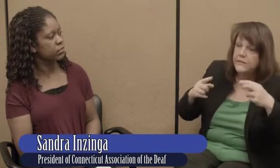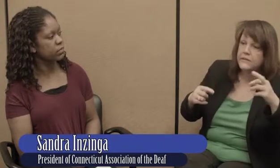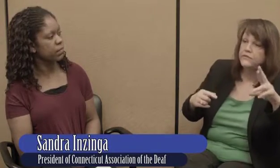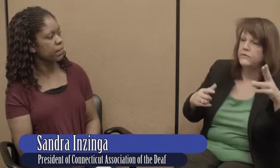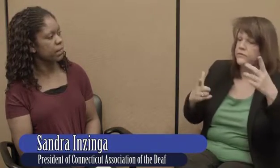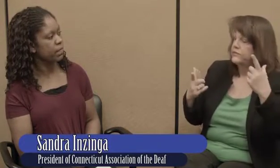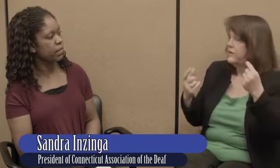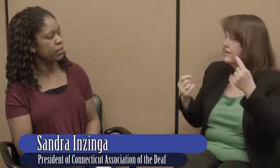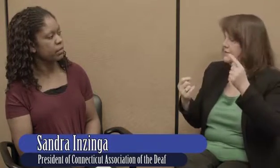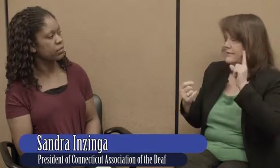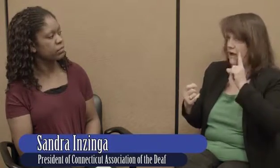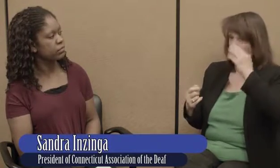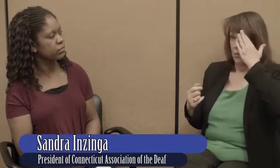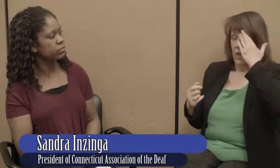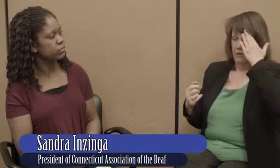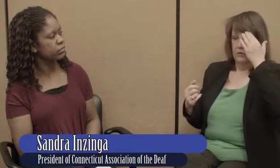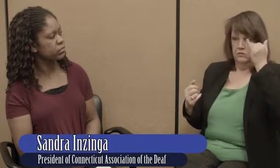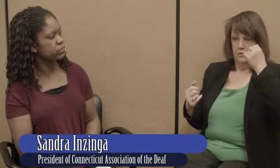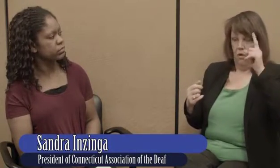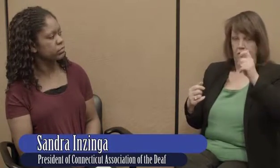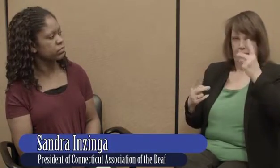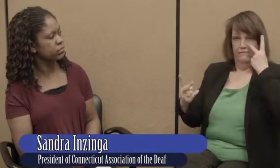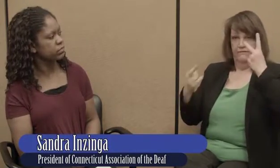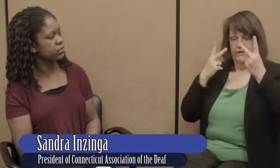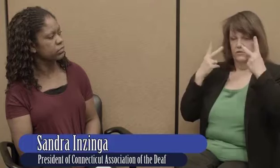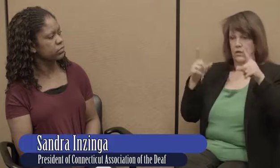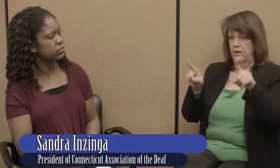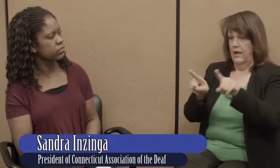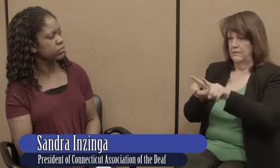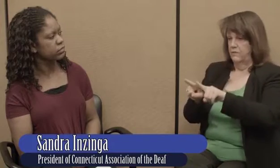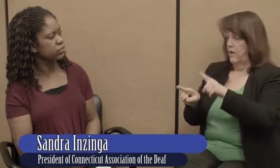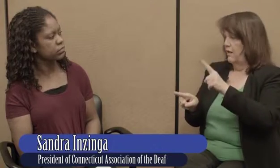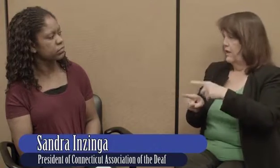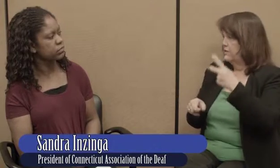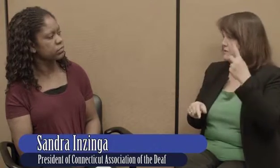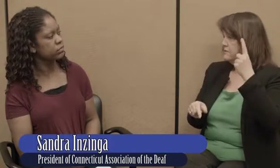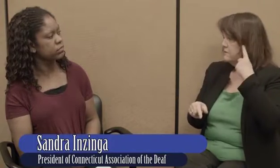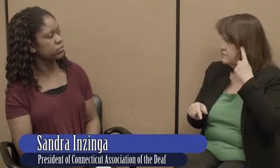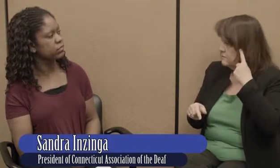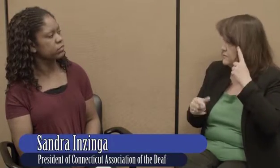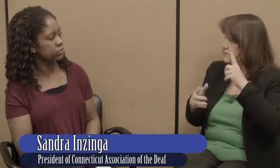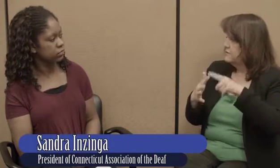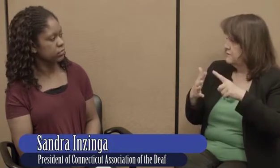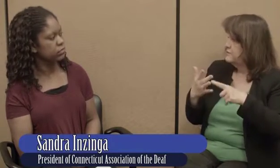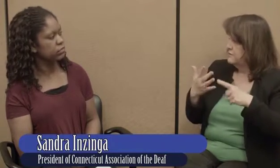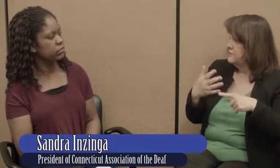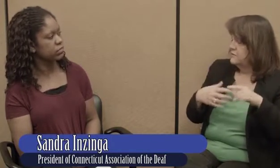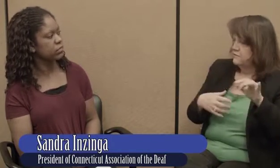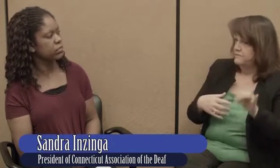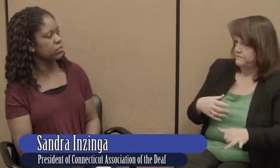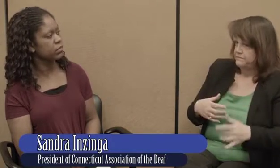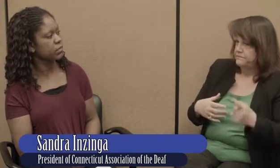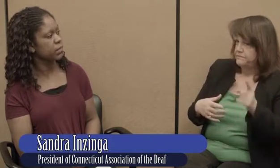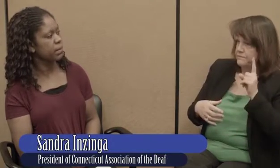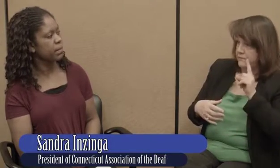on sounds or announcements, and the deaf need things that are visual to become aware. Visual instead of